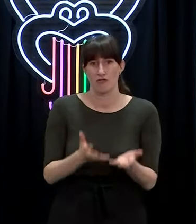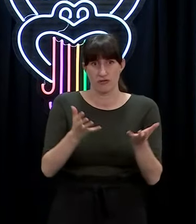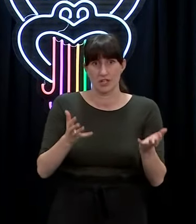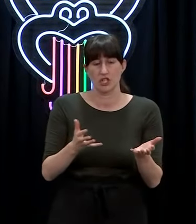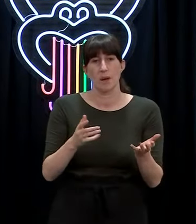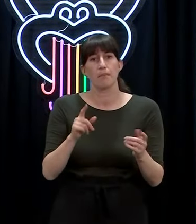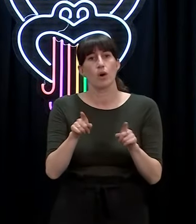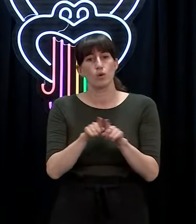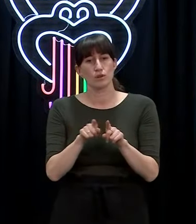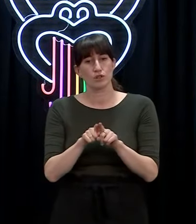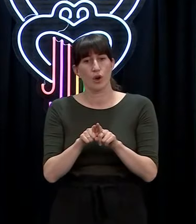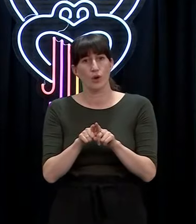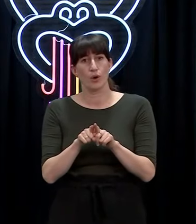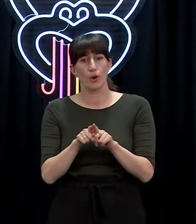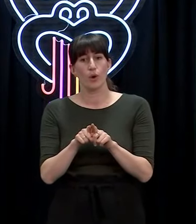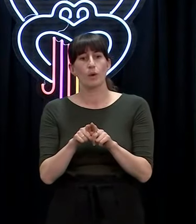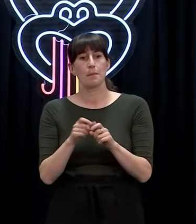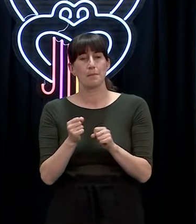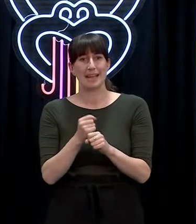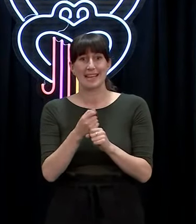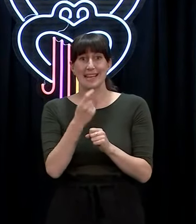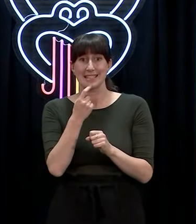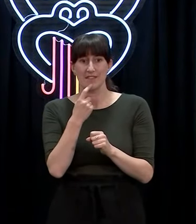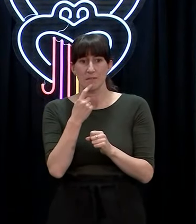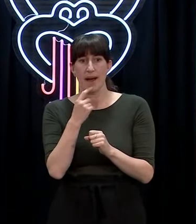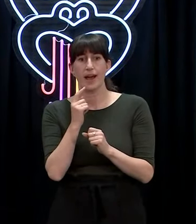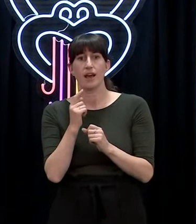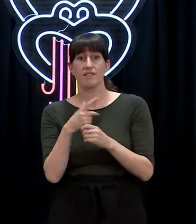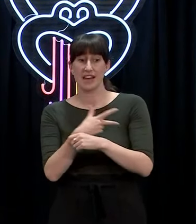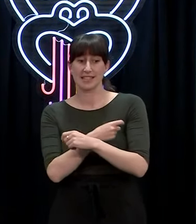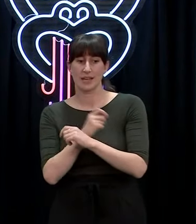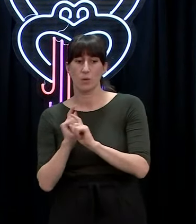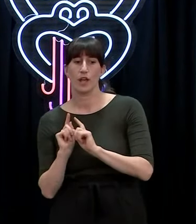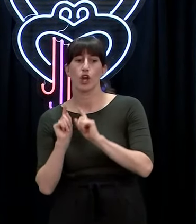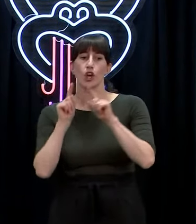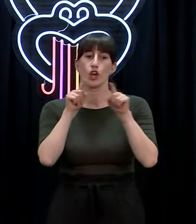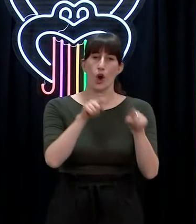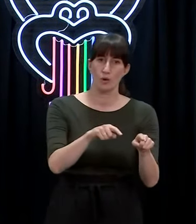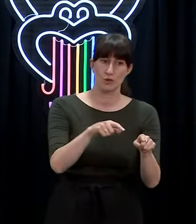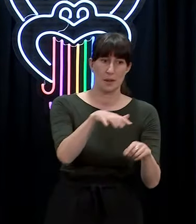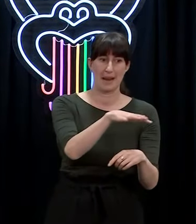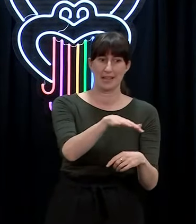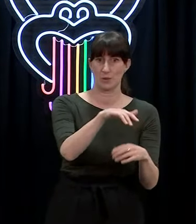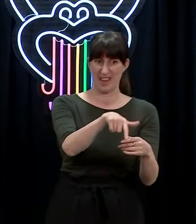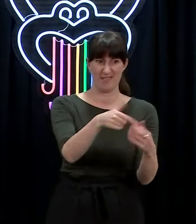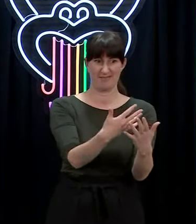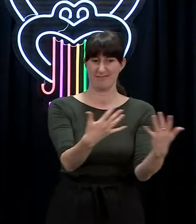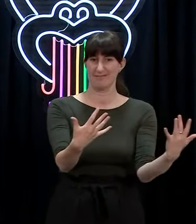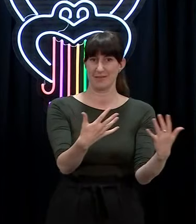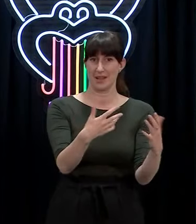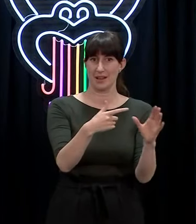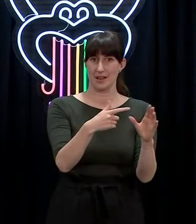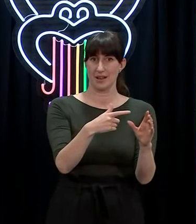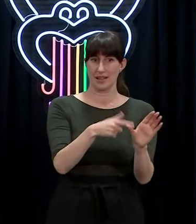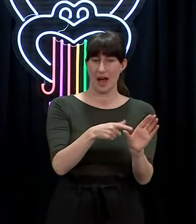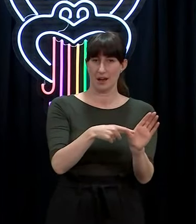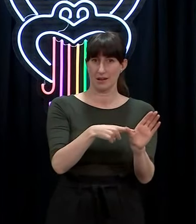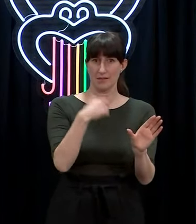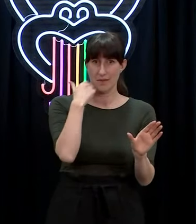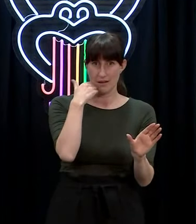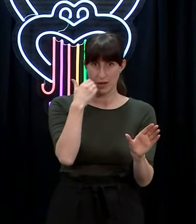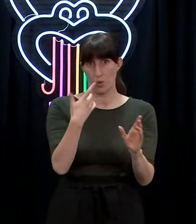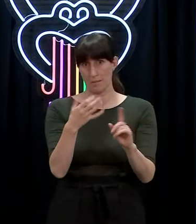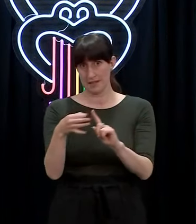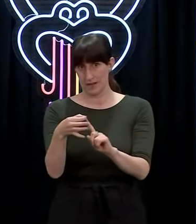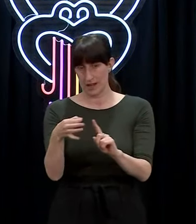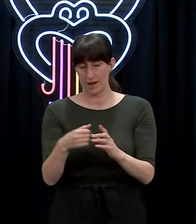people are, making sure that the people who are going to where the people are able to provide them